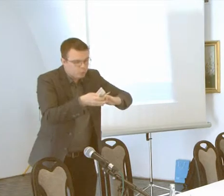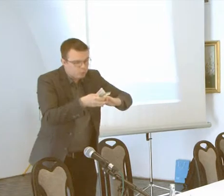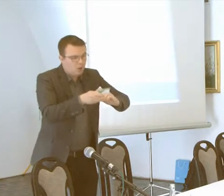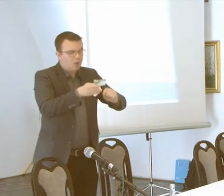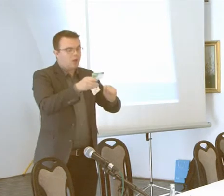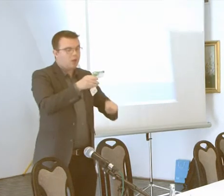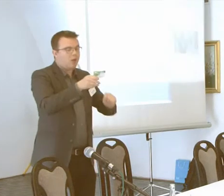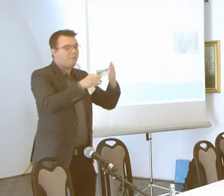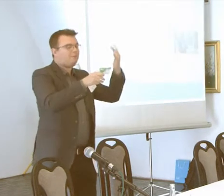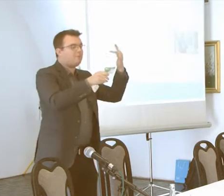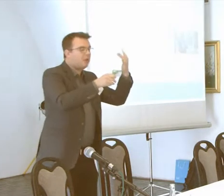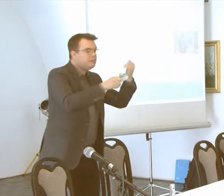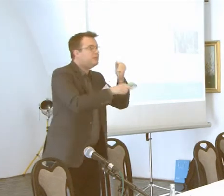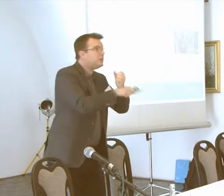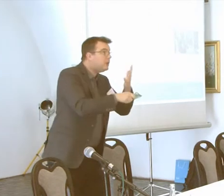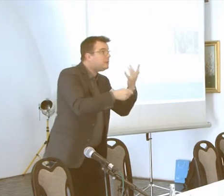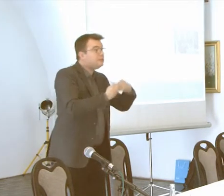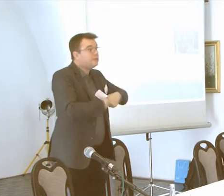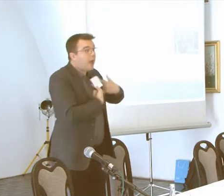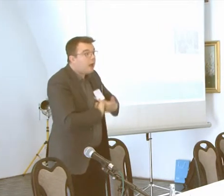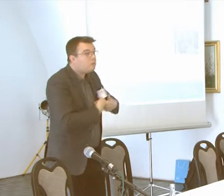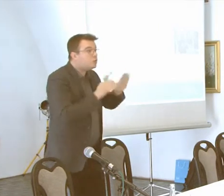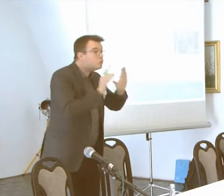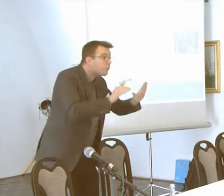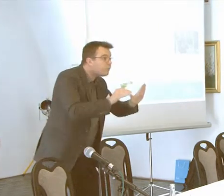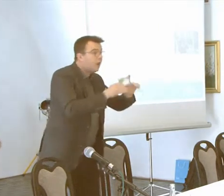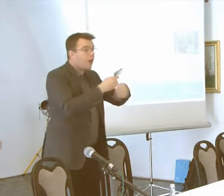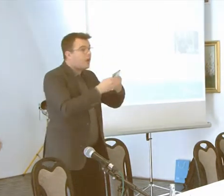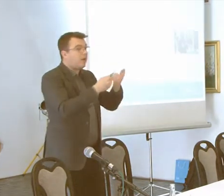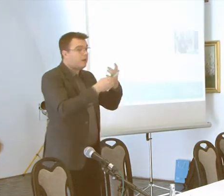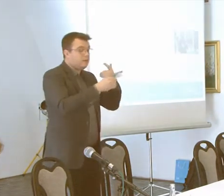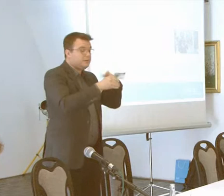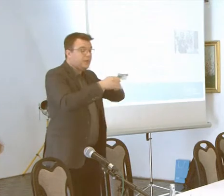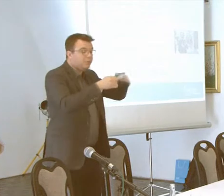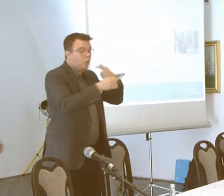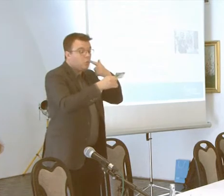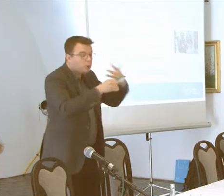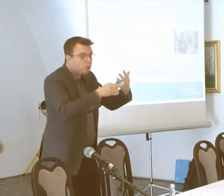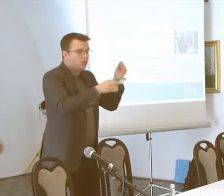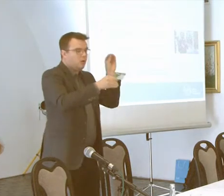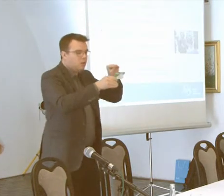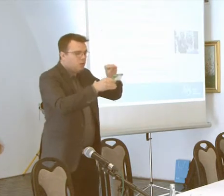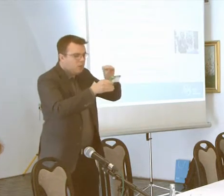address, city, and then what has happened, a problem, heart disease, heart stop,